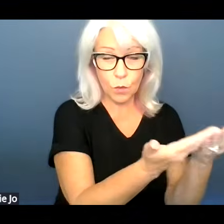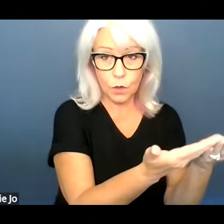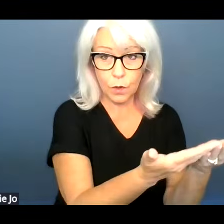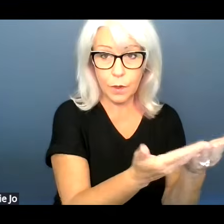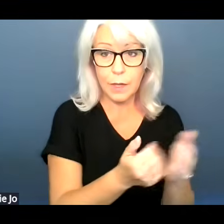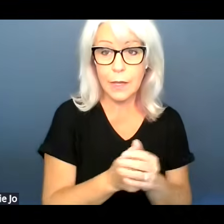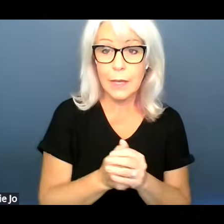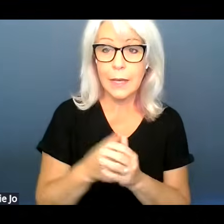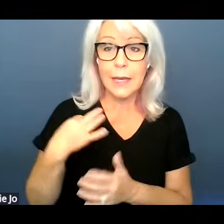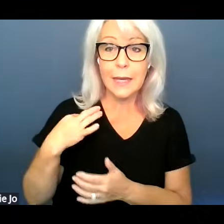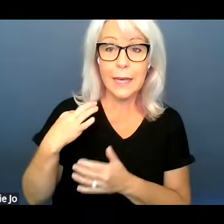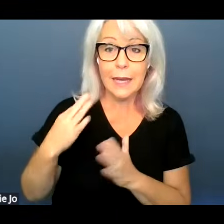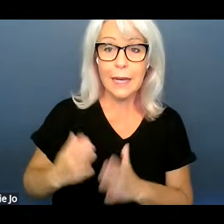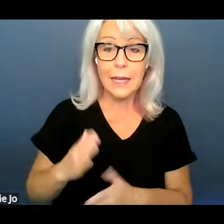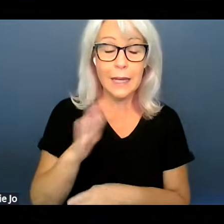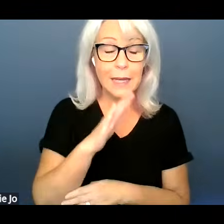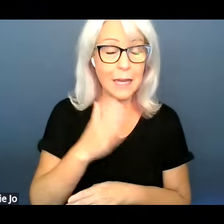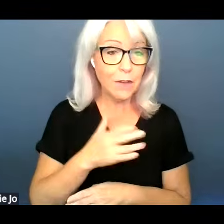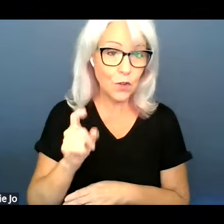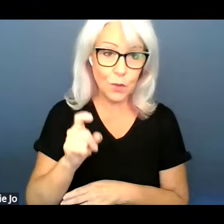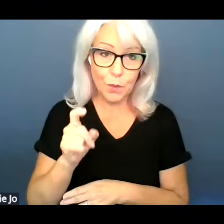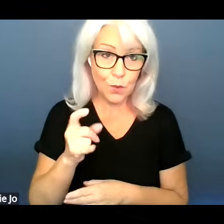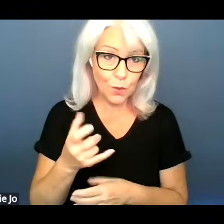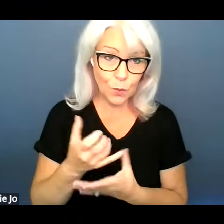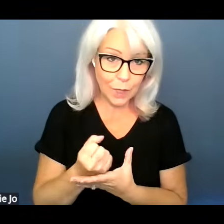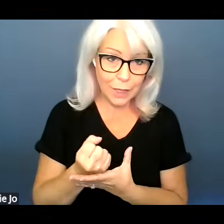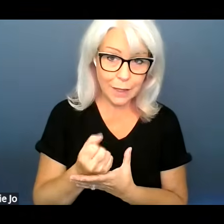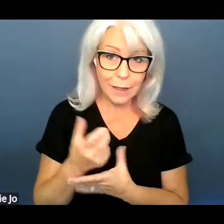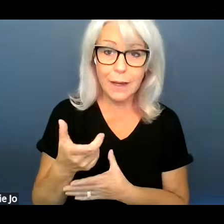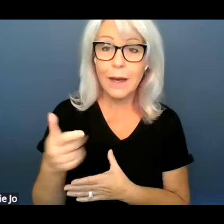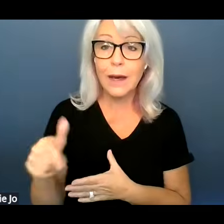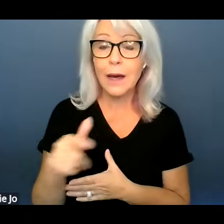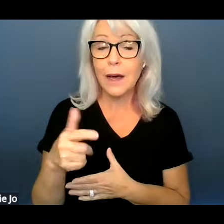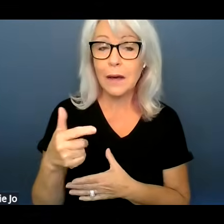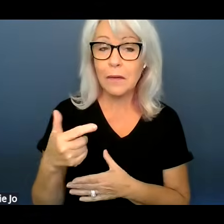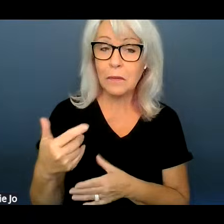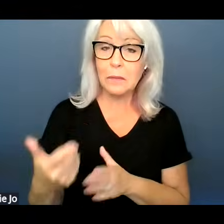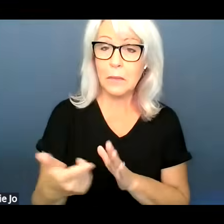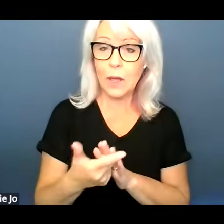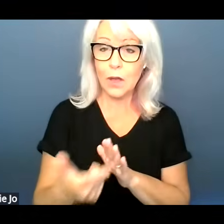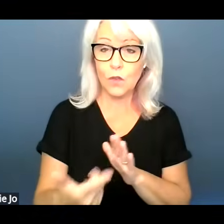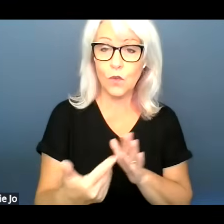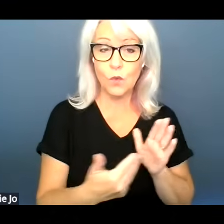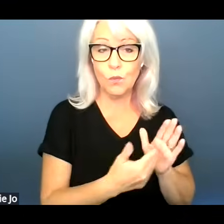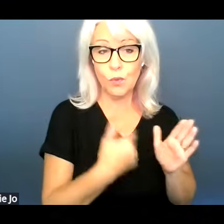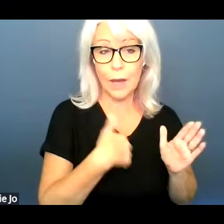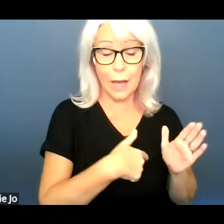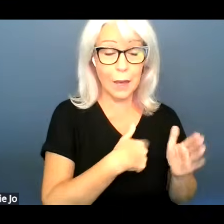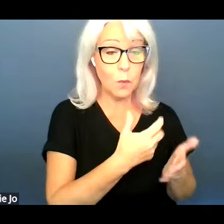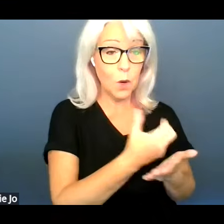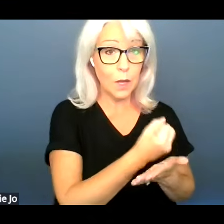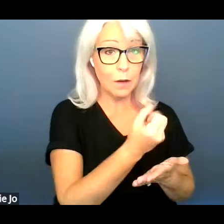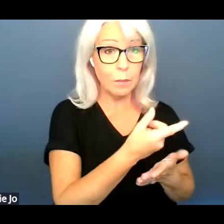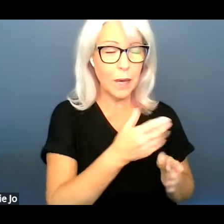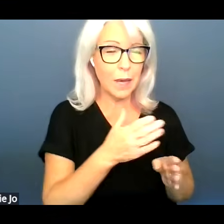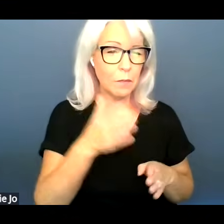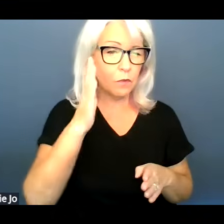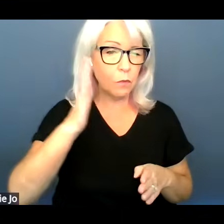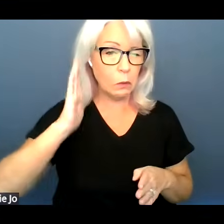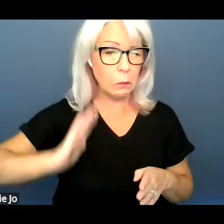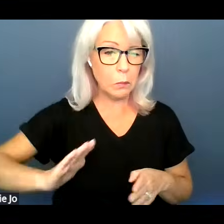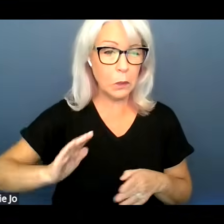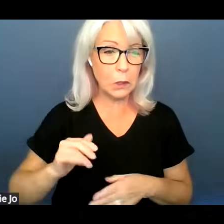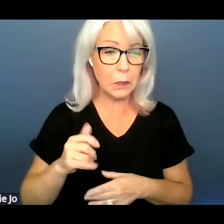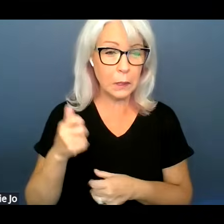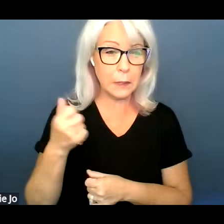supposed to win, to a lawsuit filed against me that I won by a former campaign manager, to being